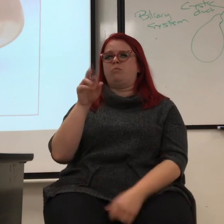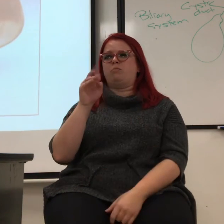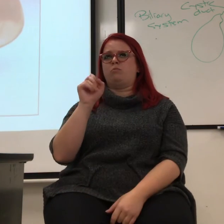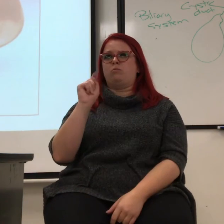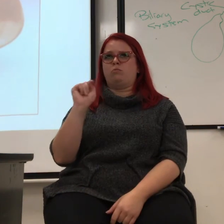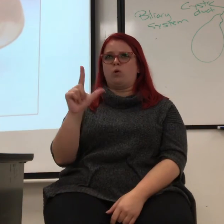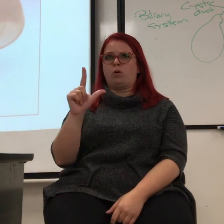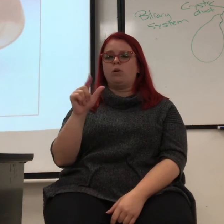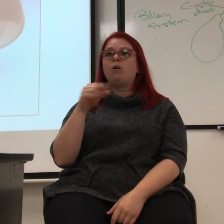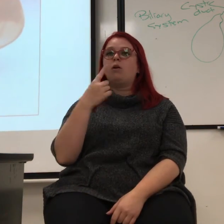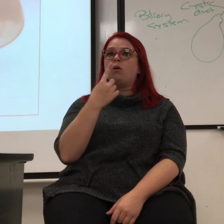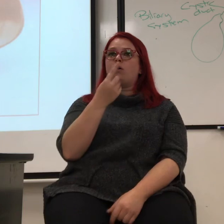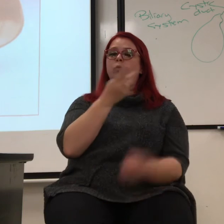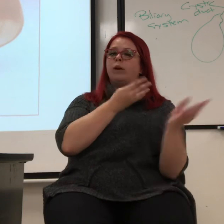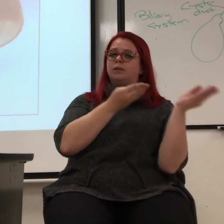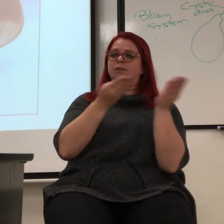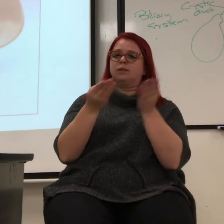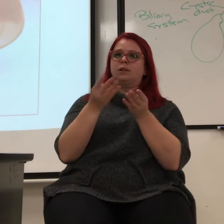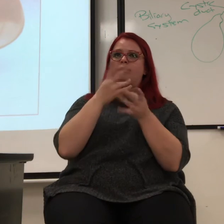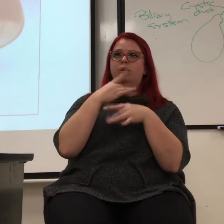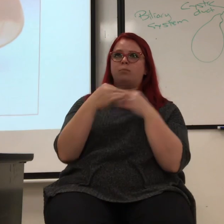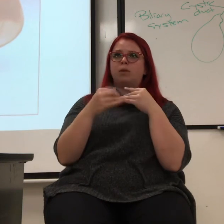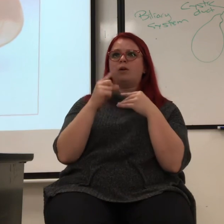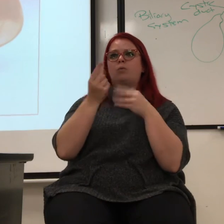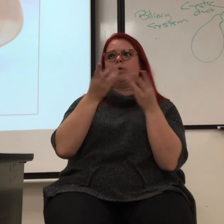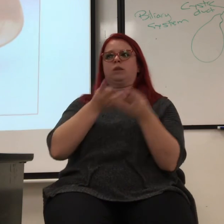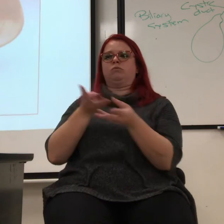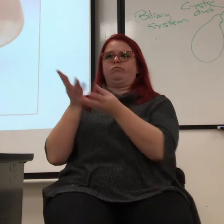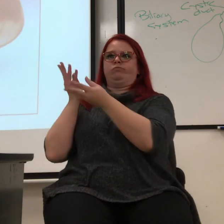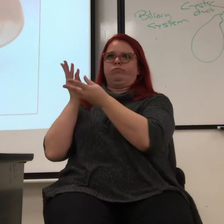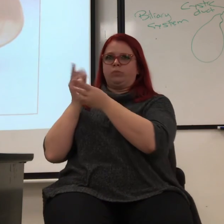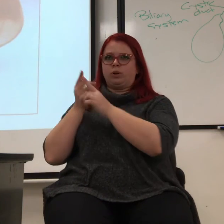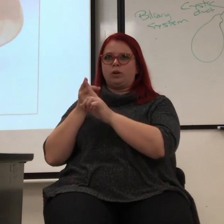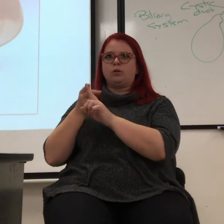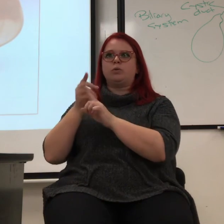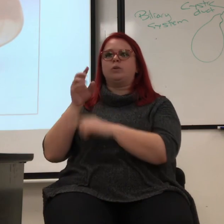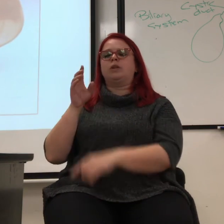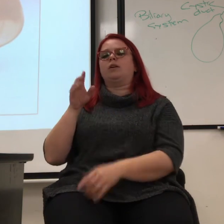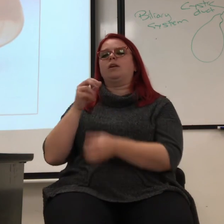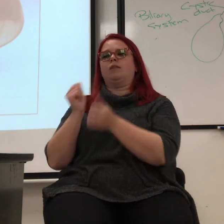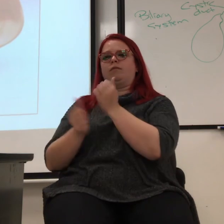blood, one is draining blood into the inferior vena cava.